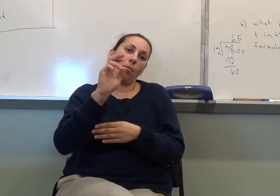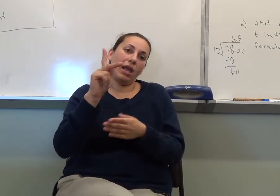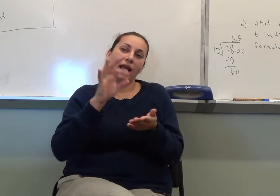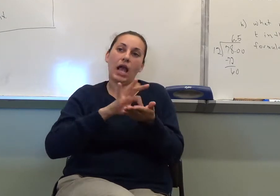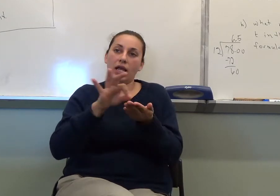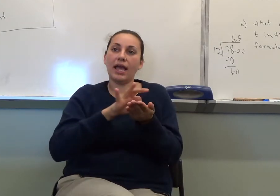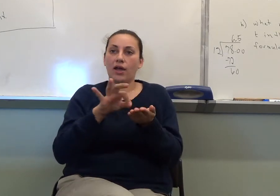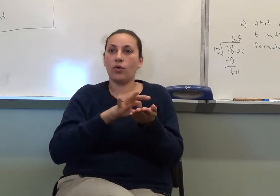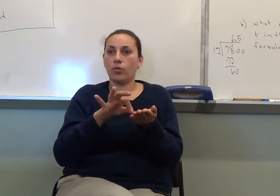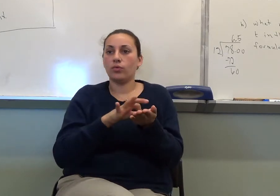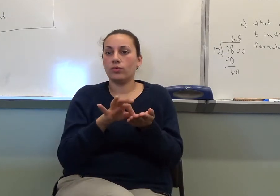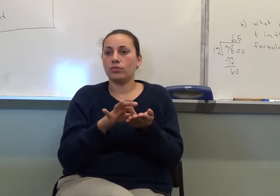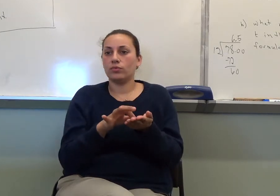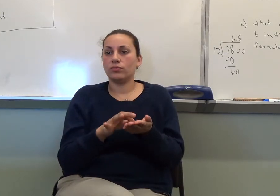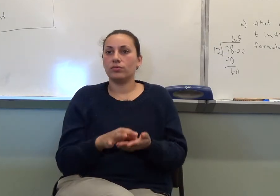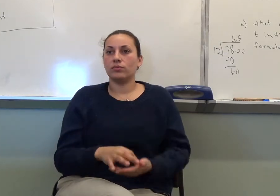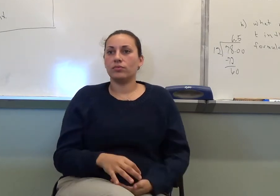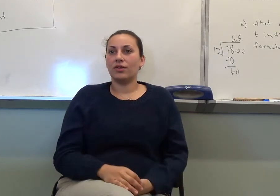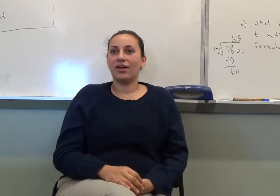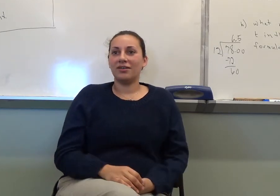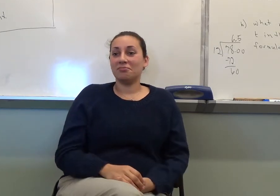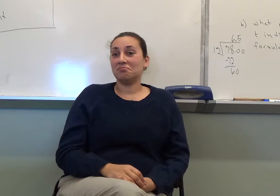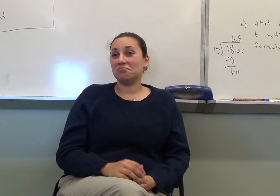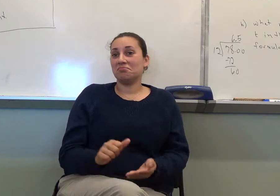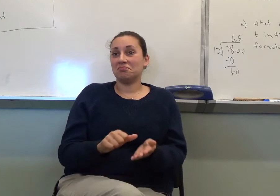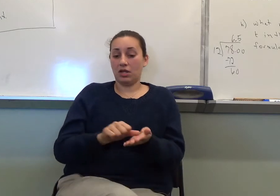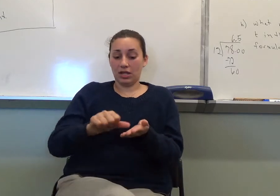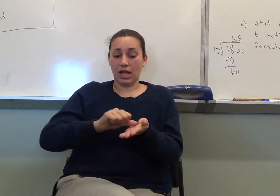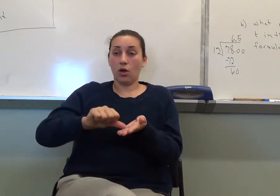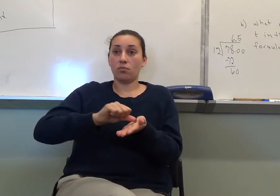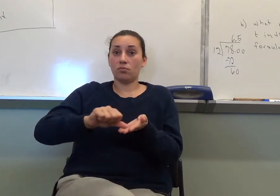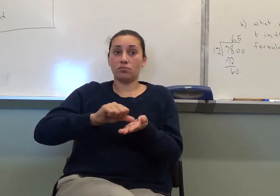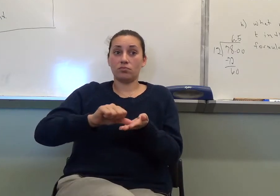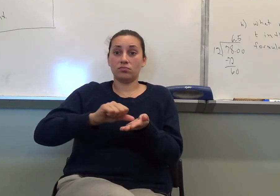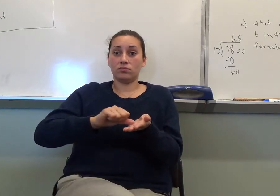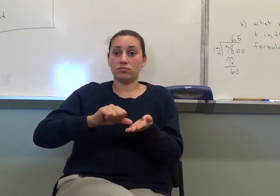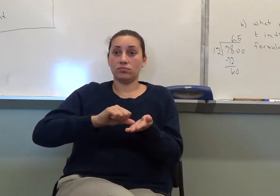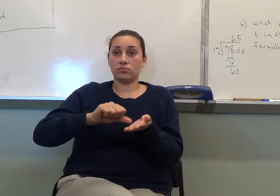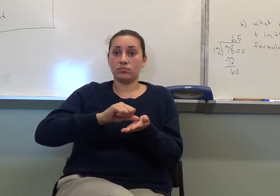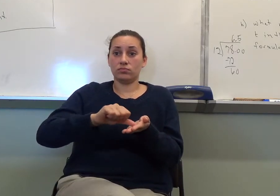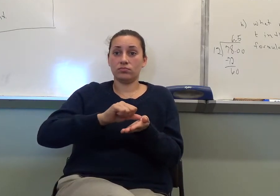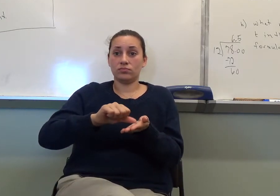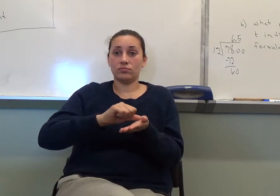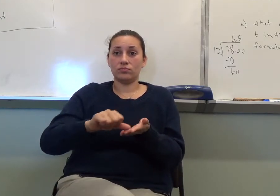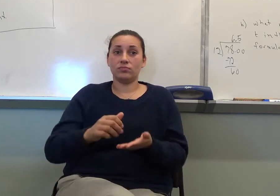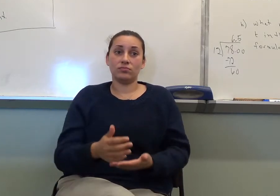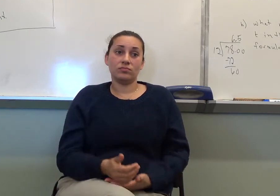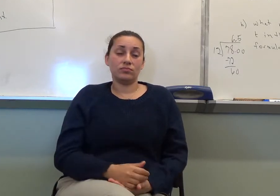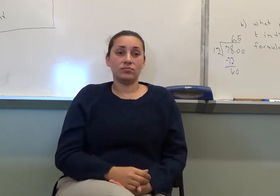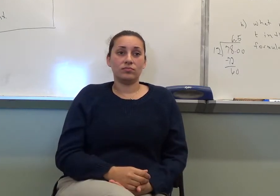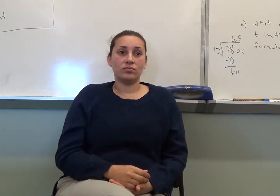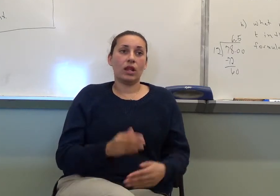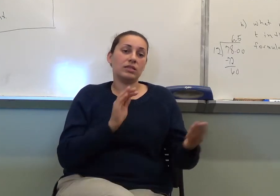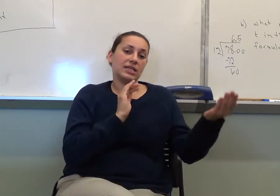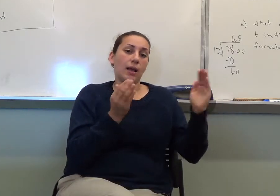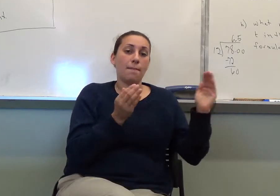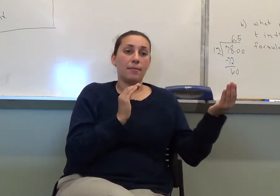Questions? Okay, does that make sense? So this is compared to the 1080 that it